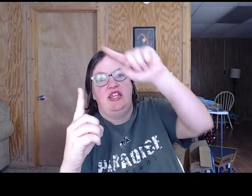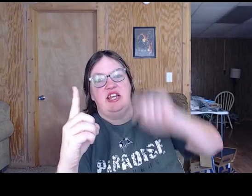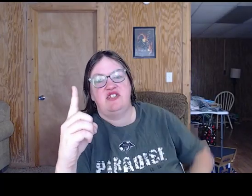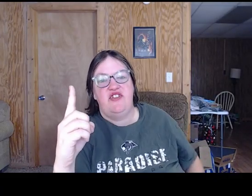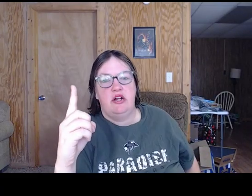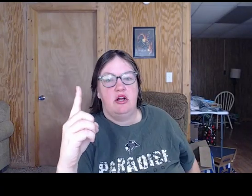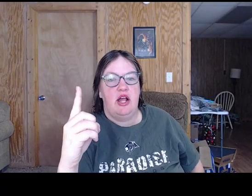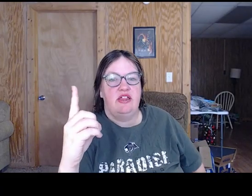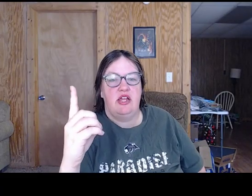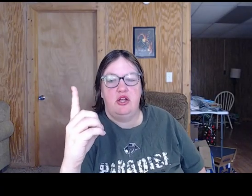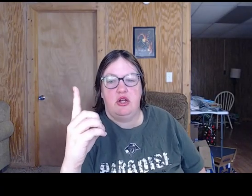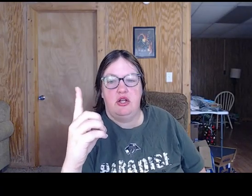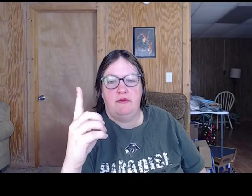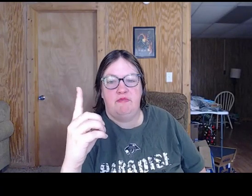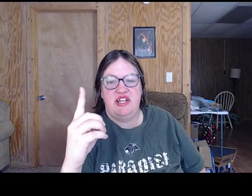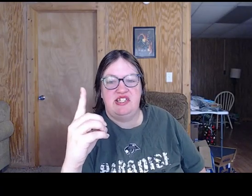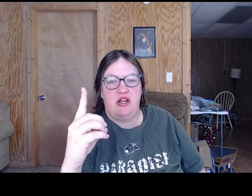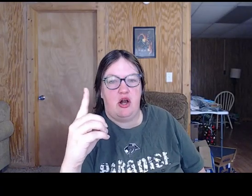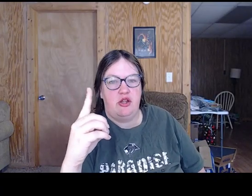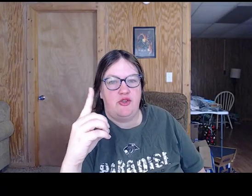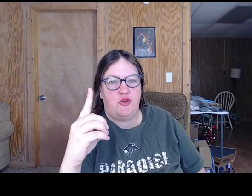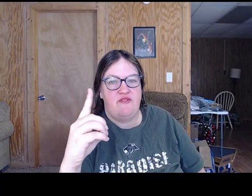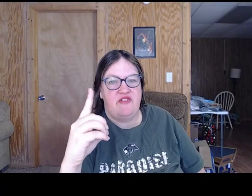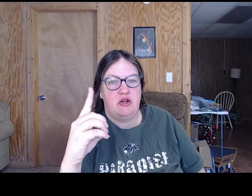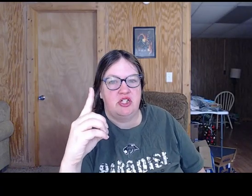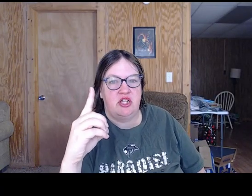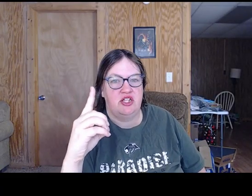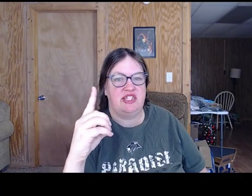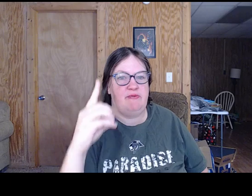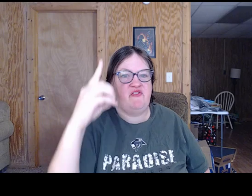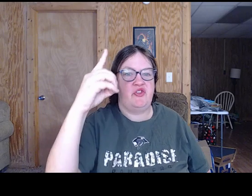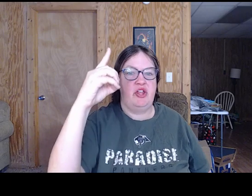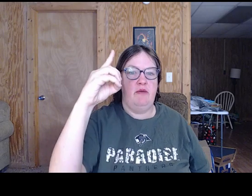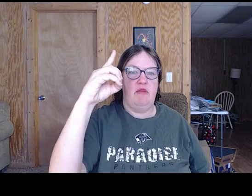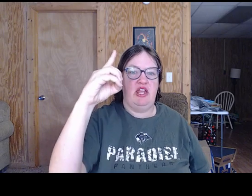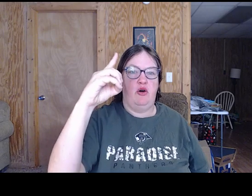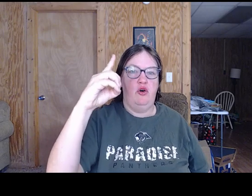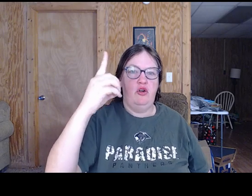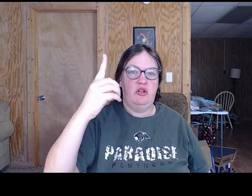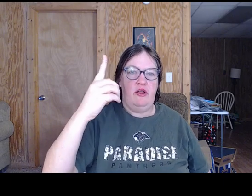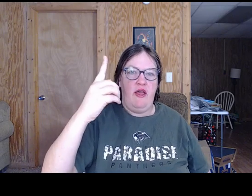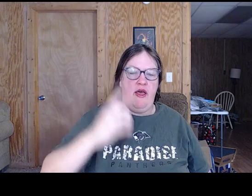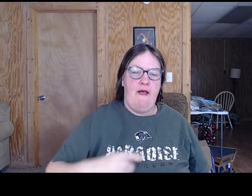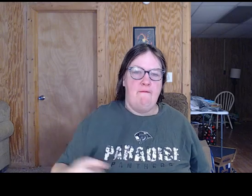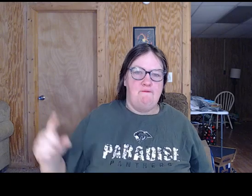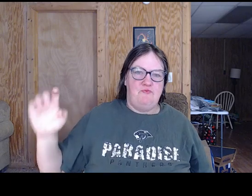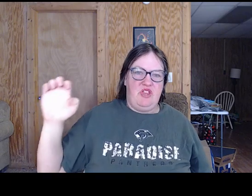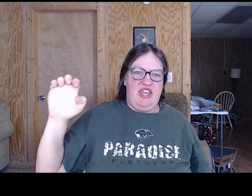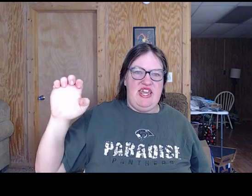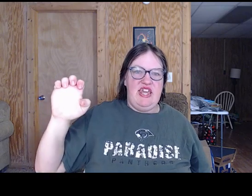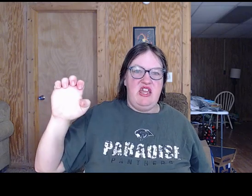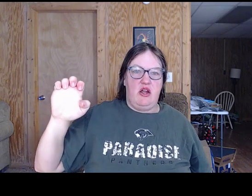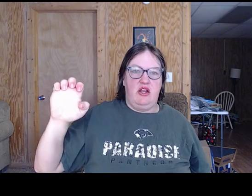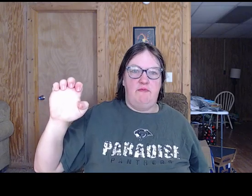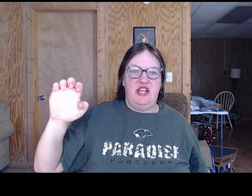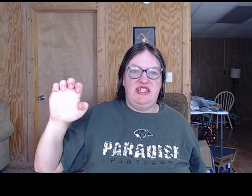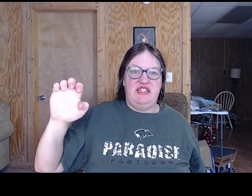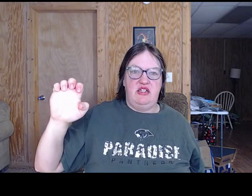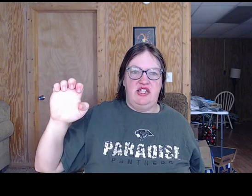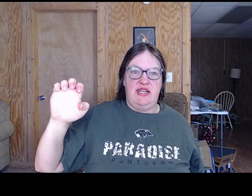index finger, and then you're going to place the other three fingers on the tip of your thumb, making a hole. E, you're going to place the tips